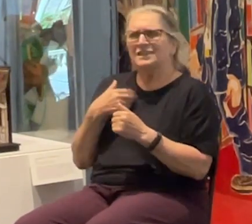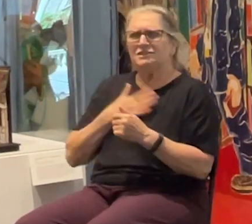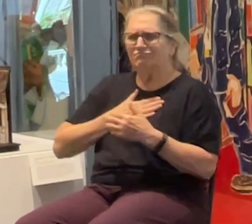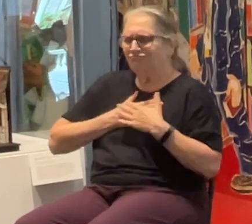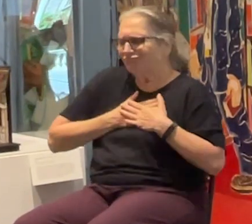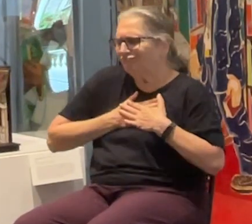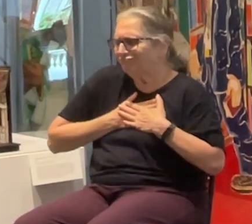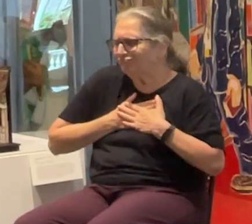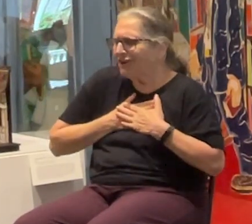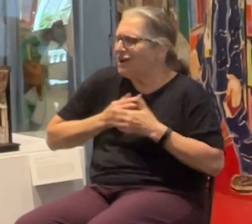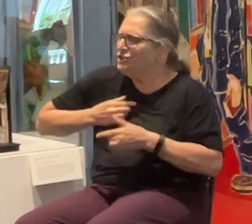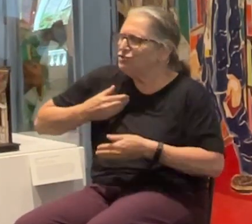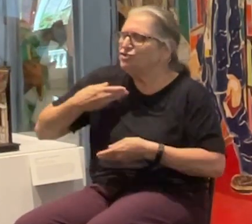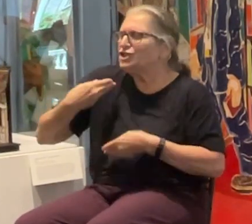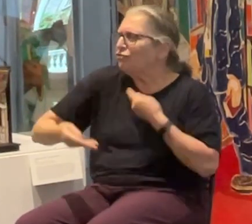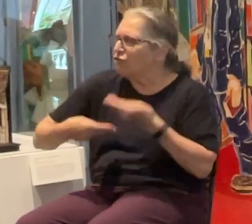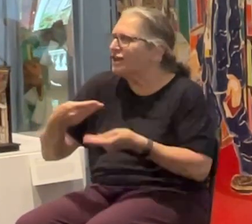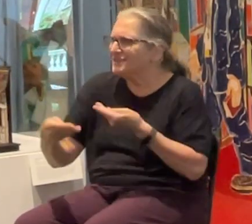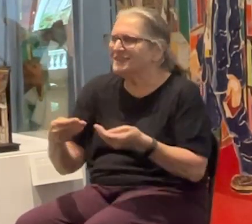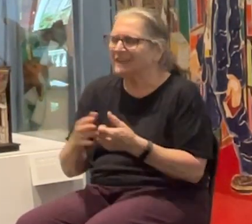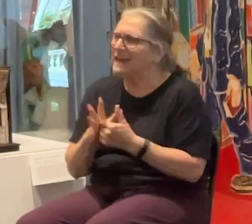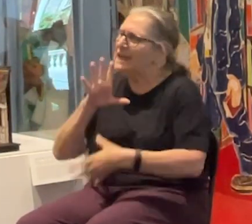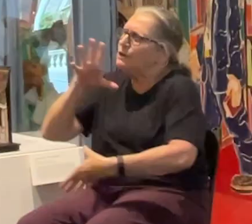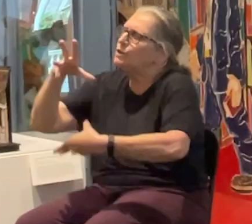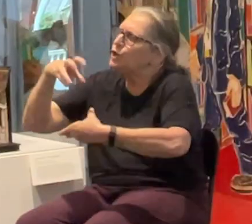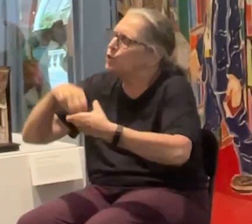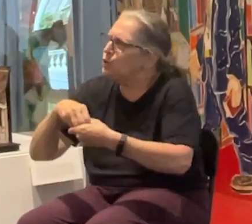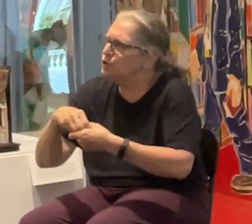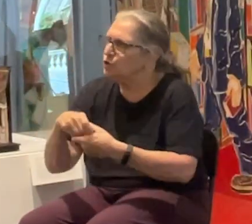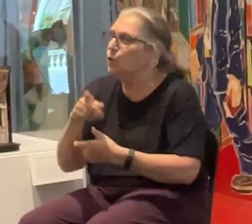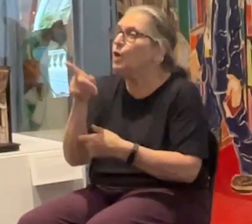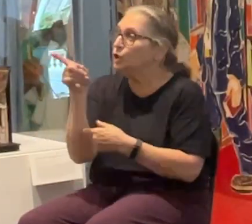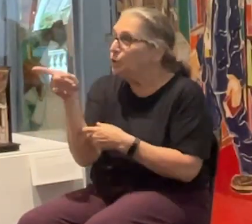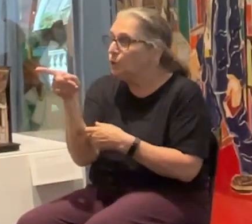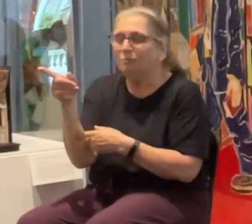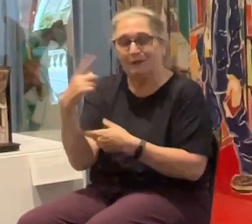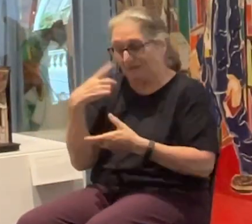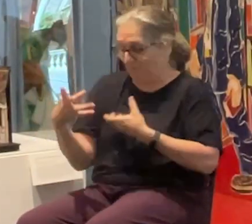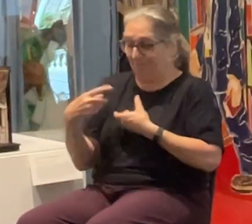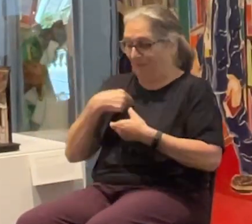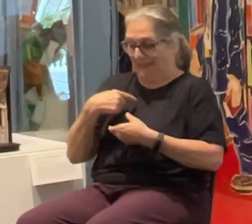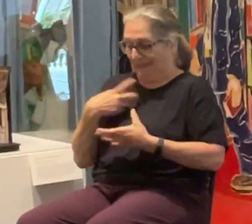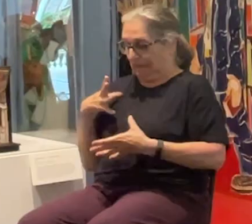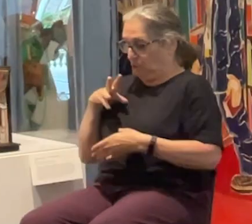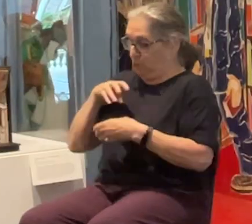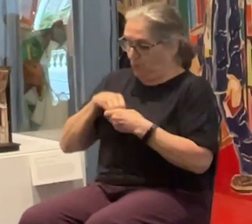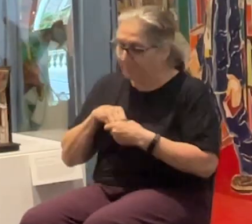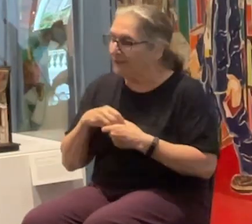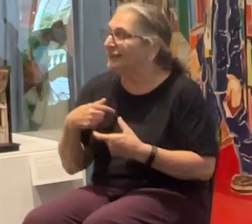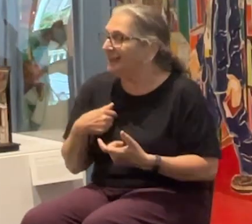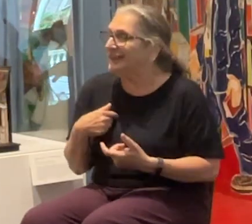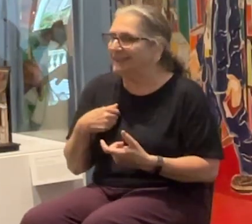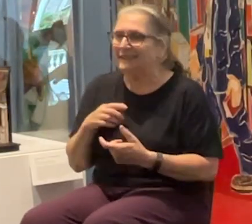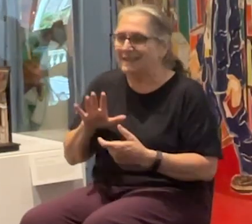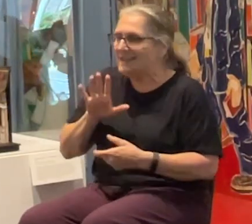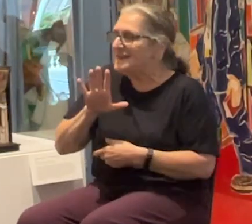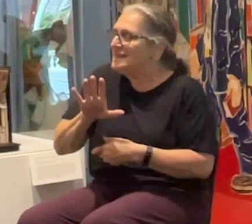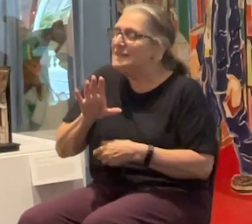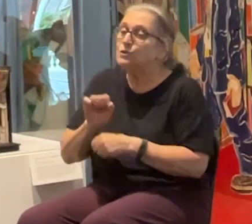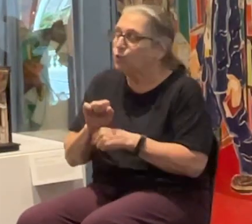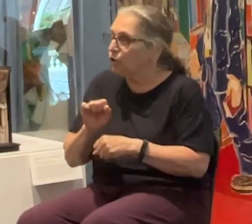of including you, I'm going to say you, but I mean me, as one of the collaborators in the work. And